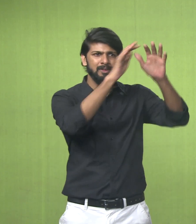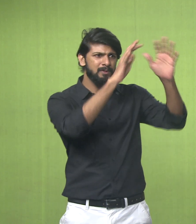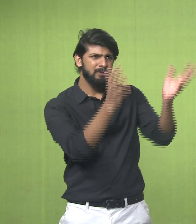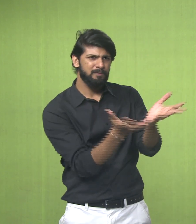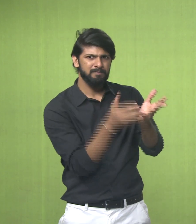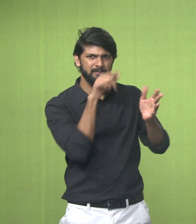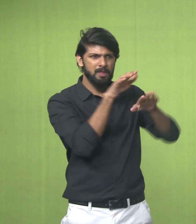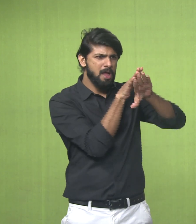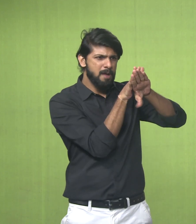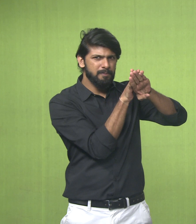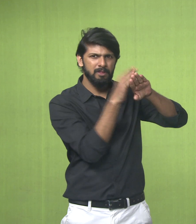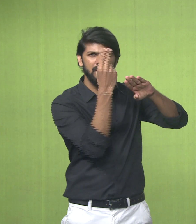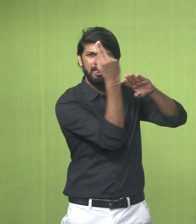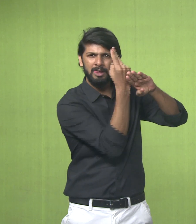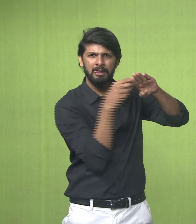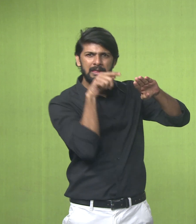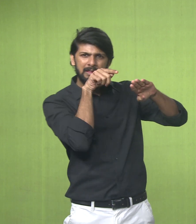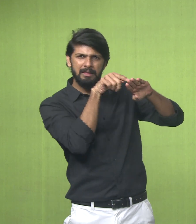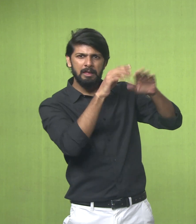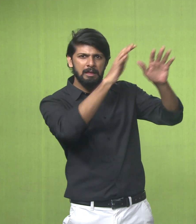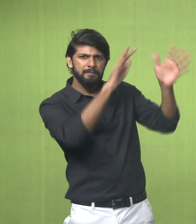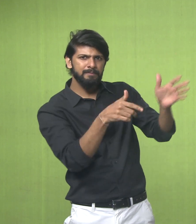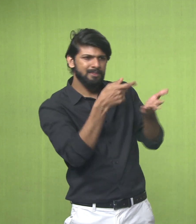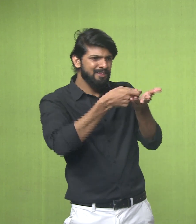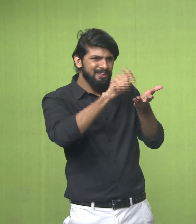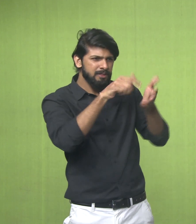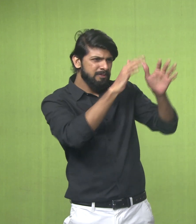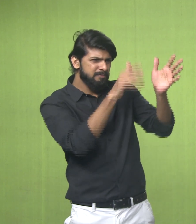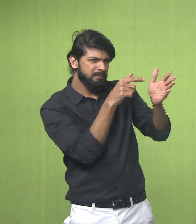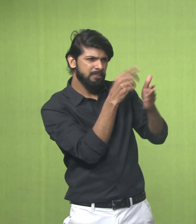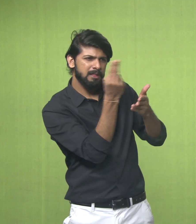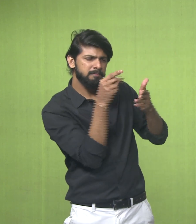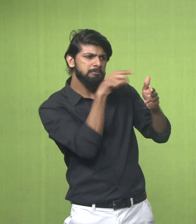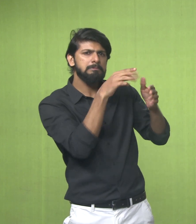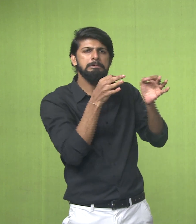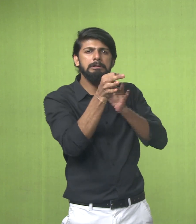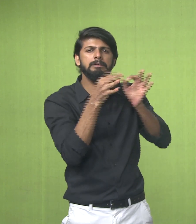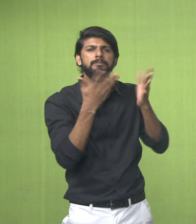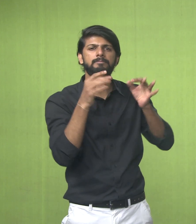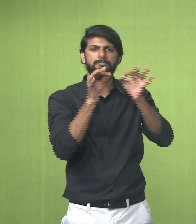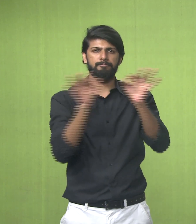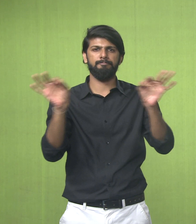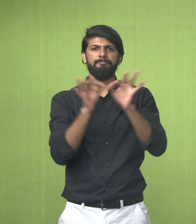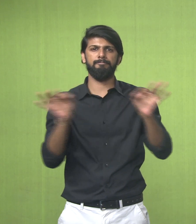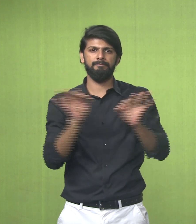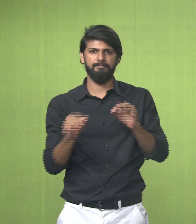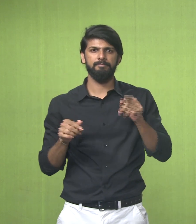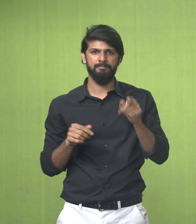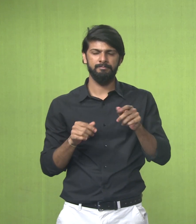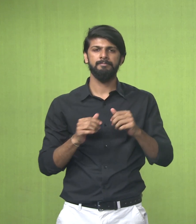write 3-4 lines about serving pot with geometric fish motif.